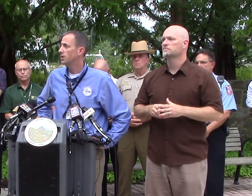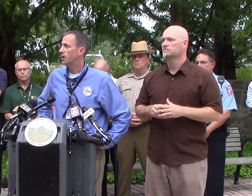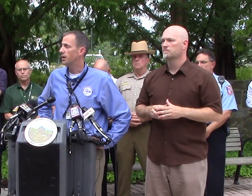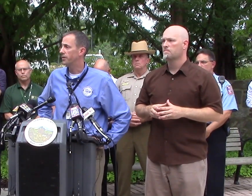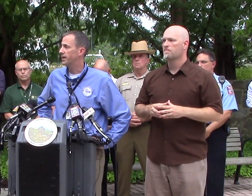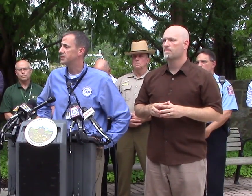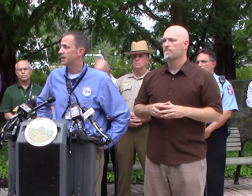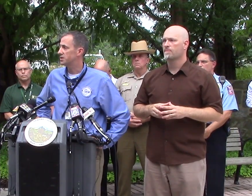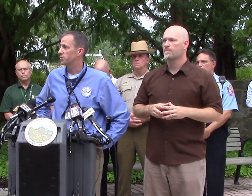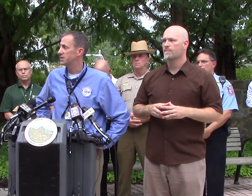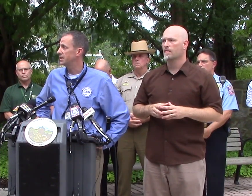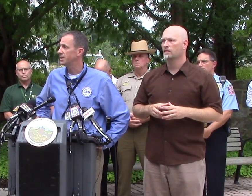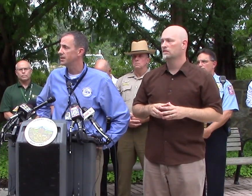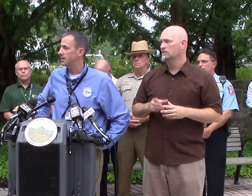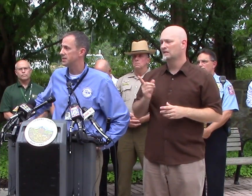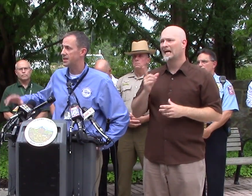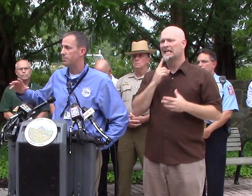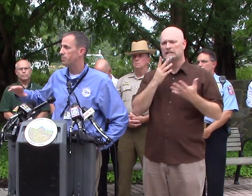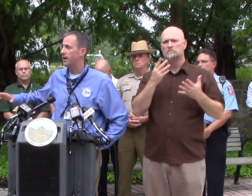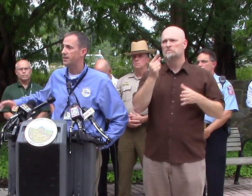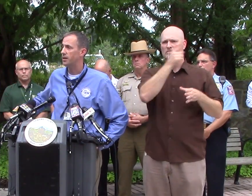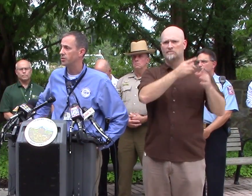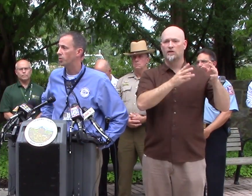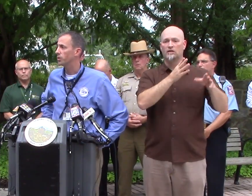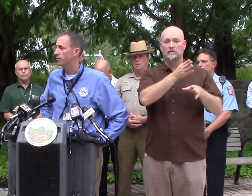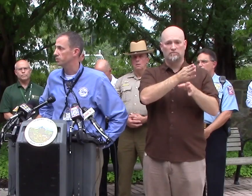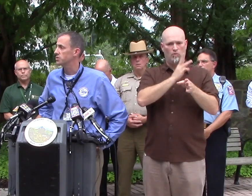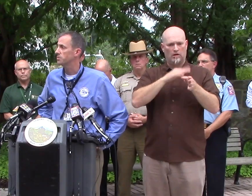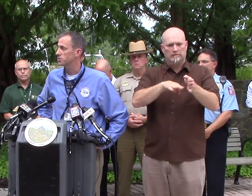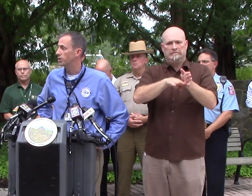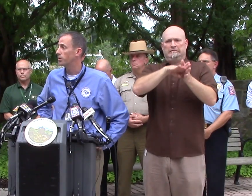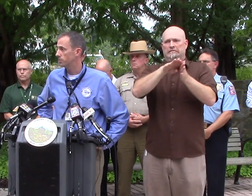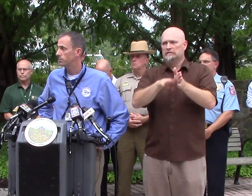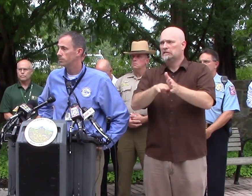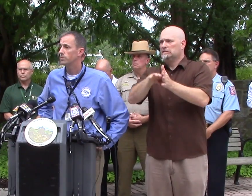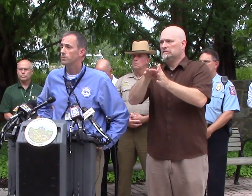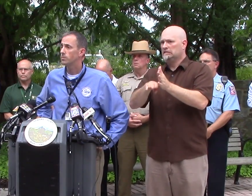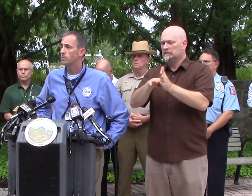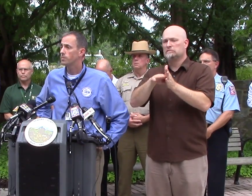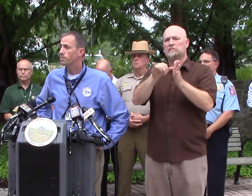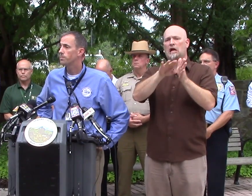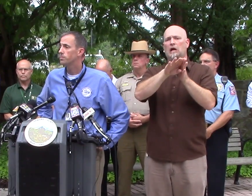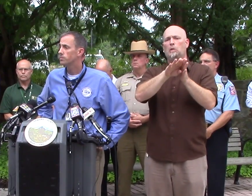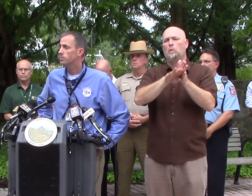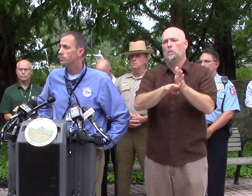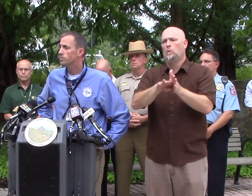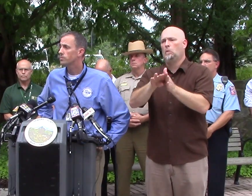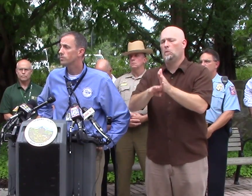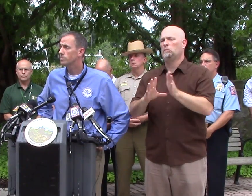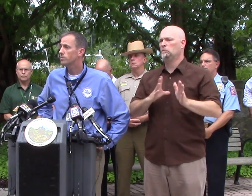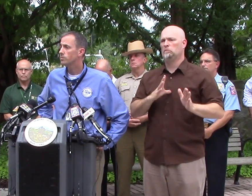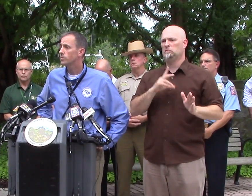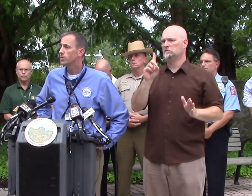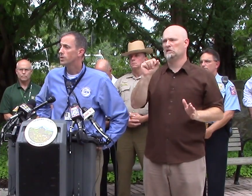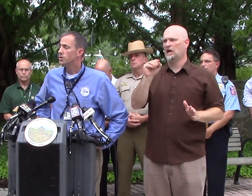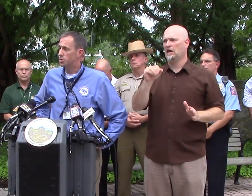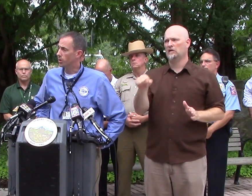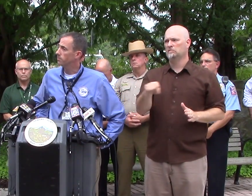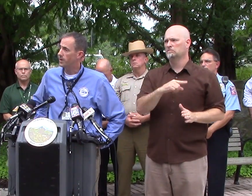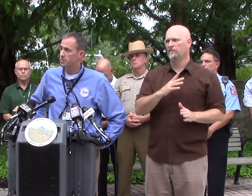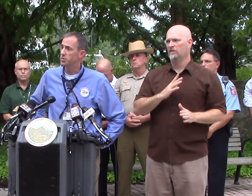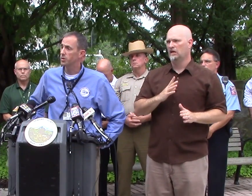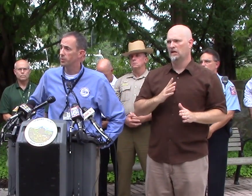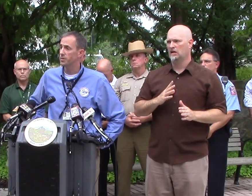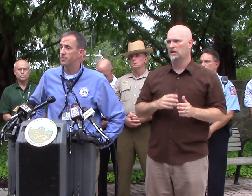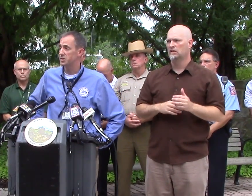level. That's since receded and it's tapered back down to normal levels. So no. Are you going to be revisiting your flood mitigation plan?